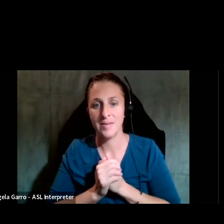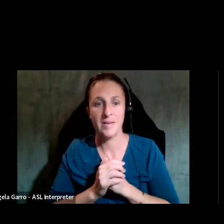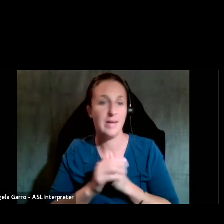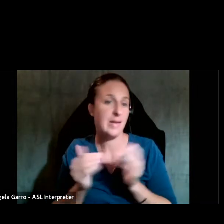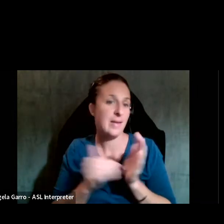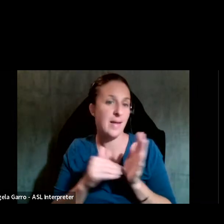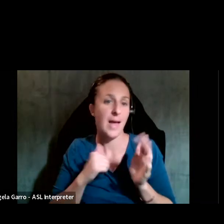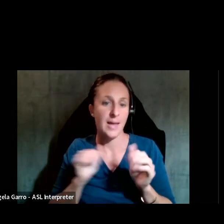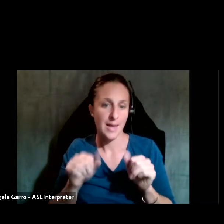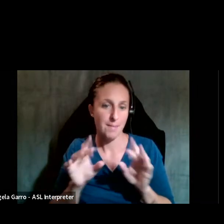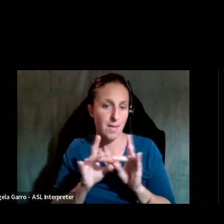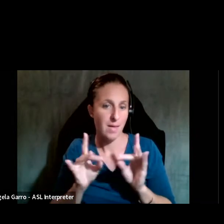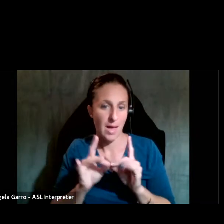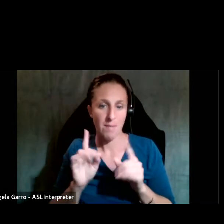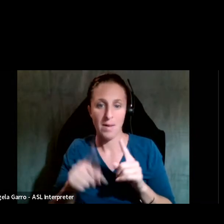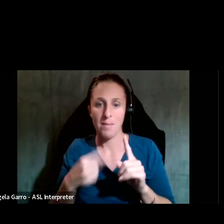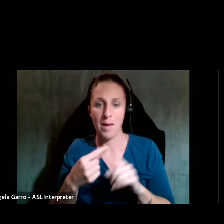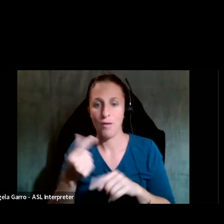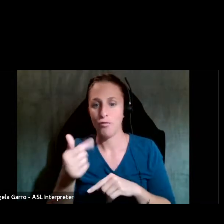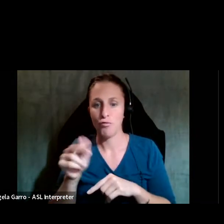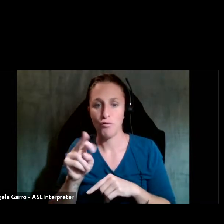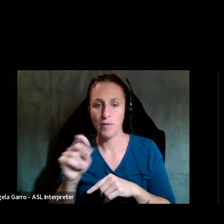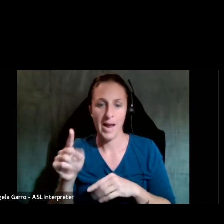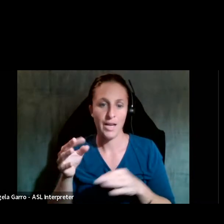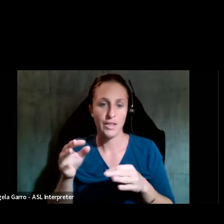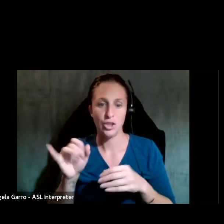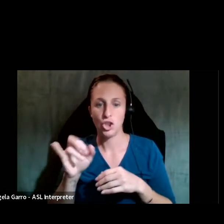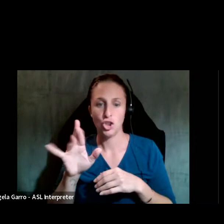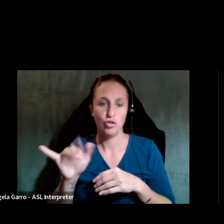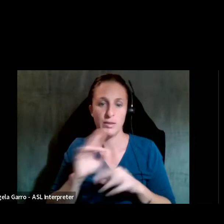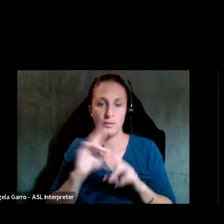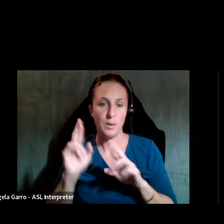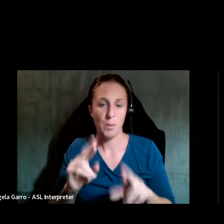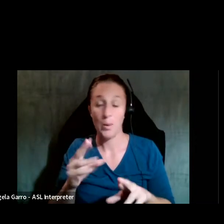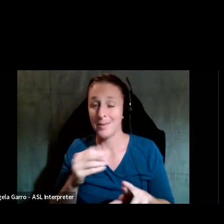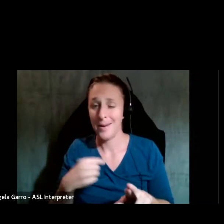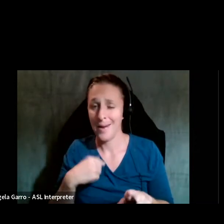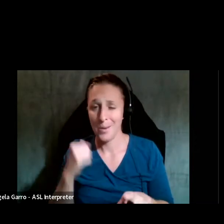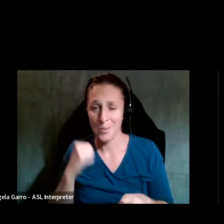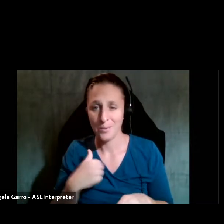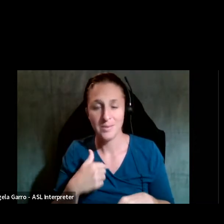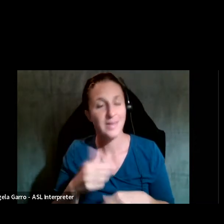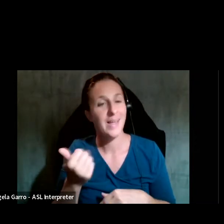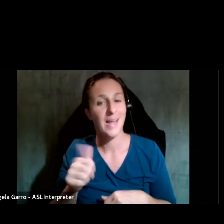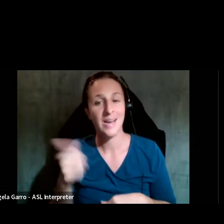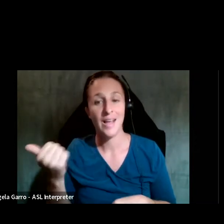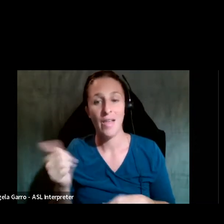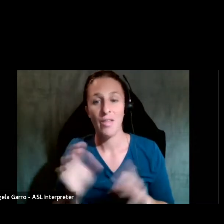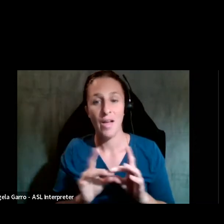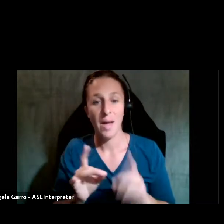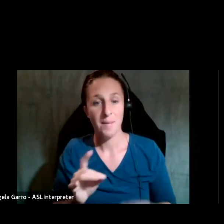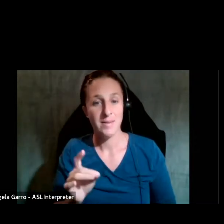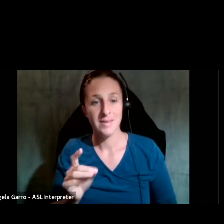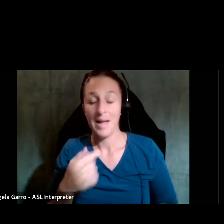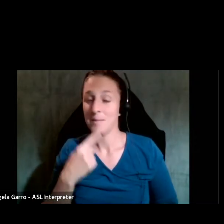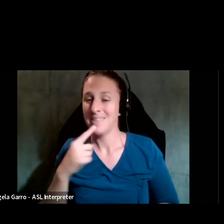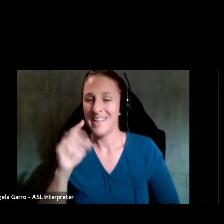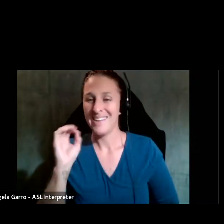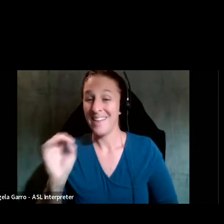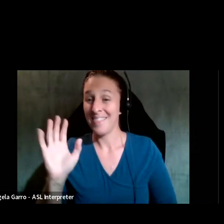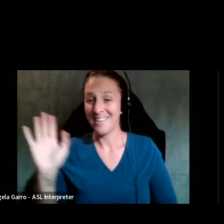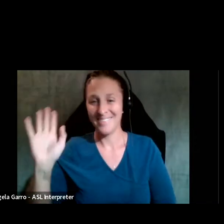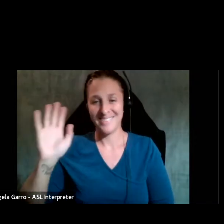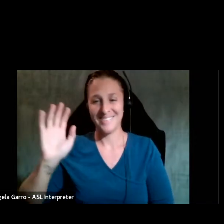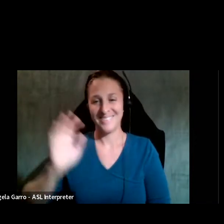about grand jury reports and I won't. Any other comments? I know I'm not saying a darn thing. All